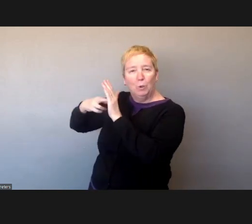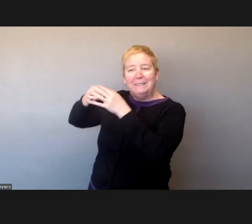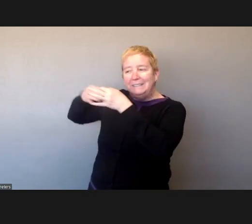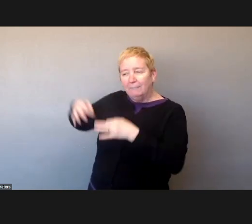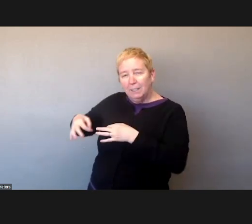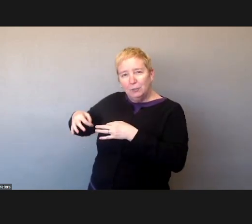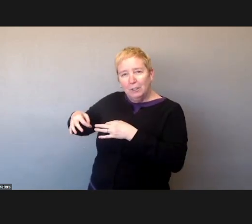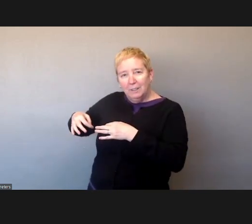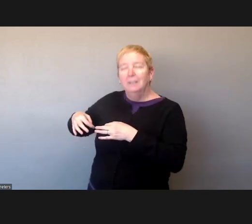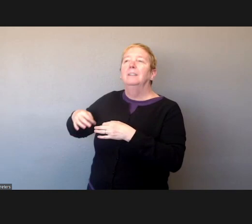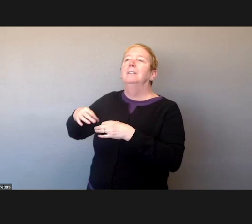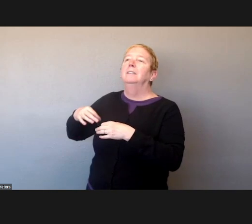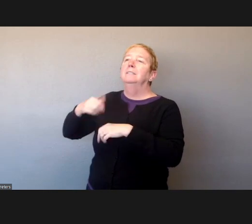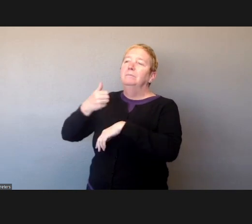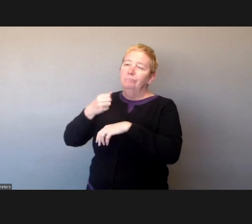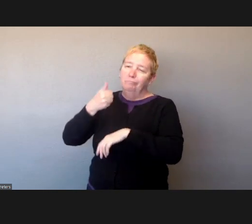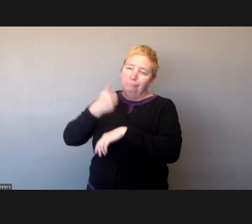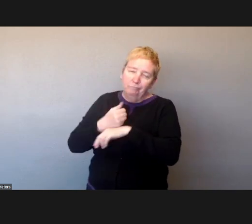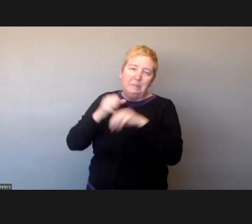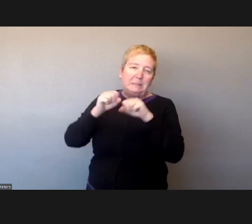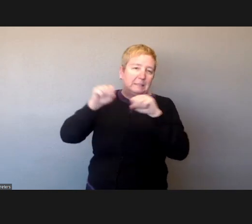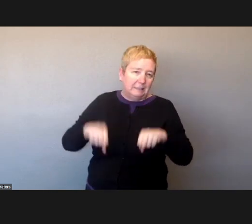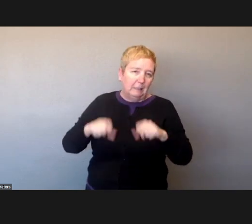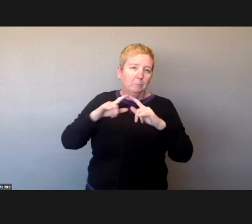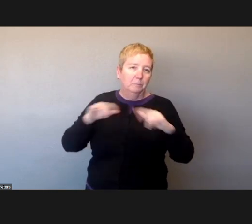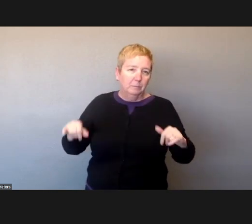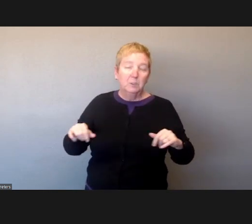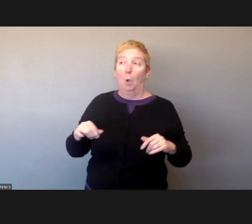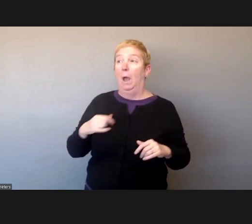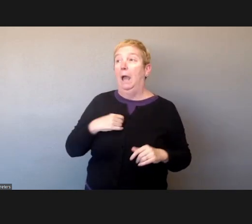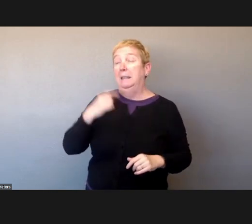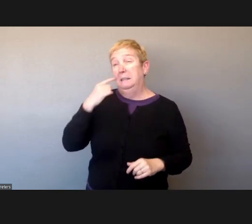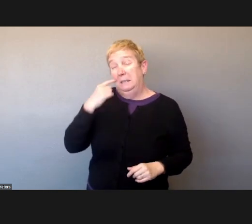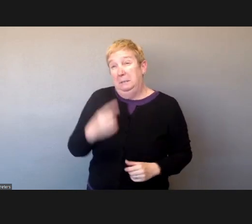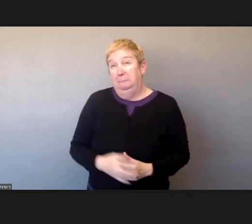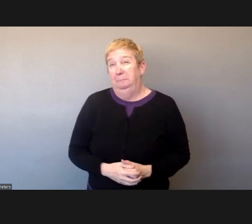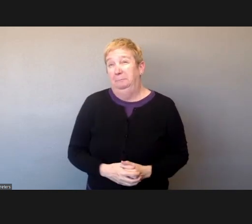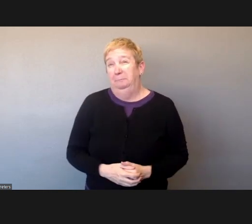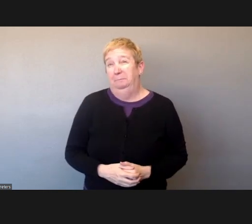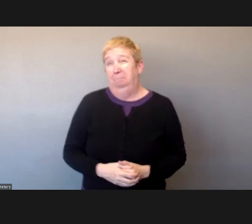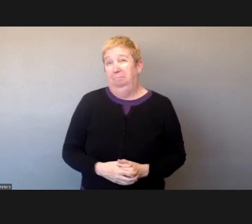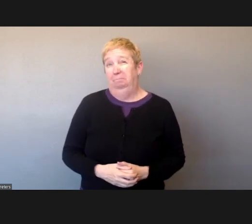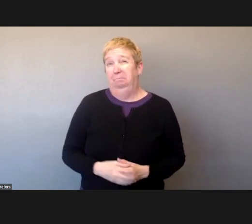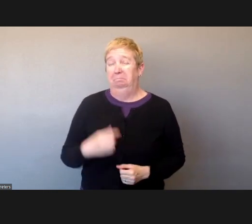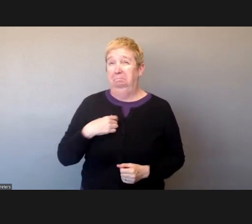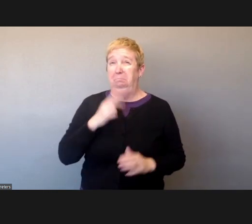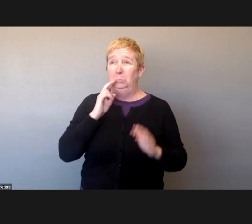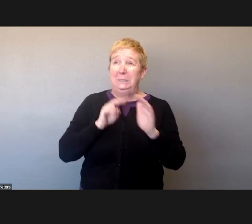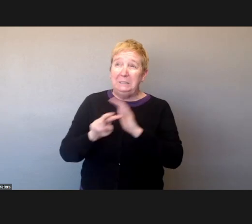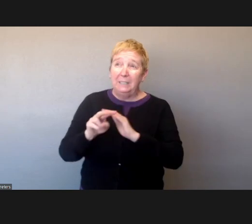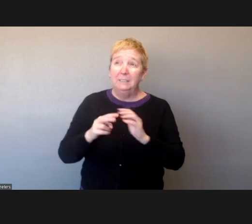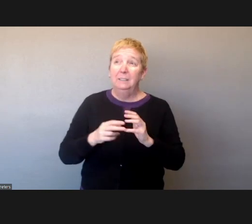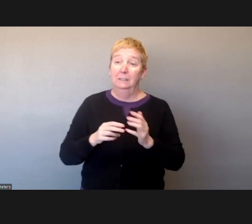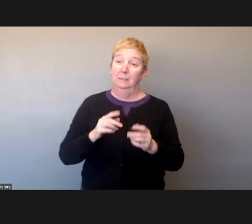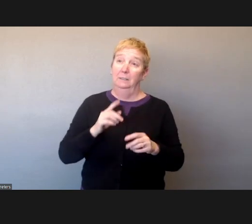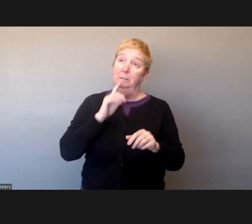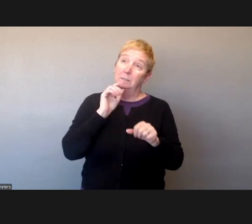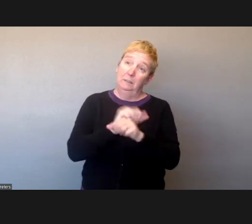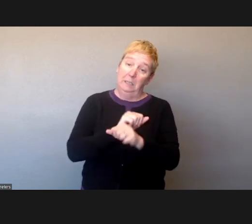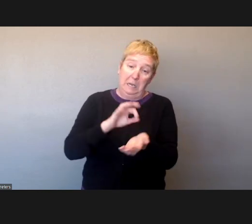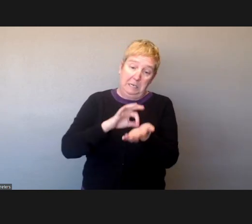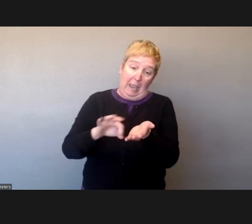to do it, et cetera. And so I would doubt we would see much actual counting